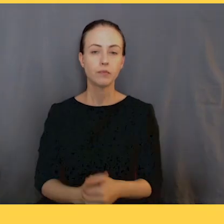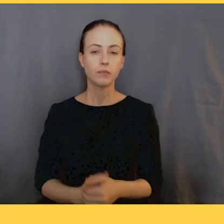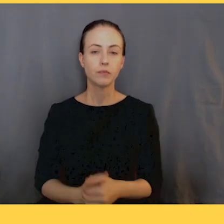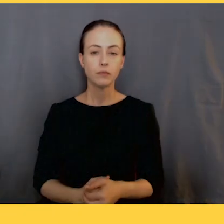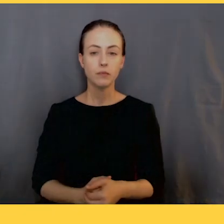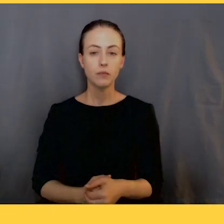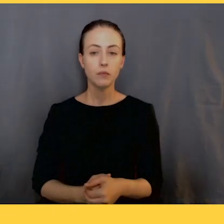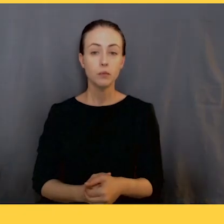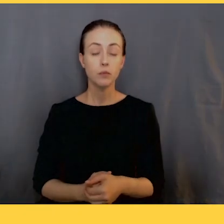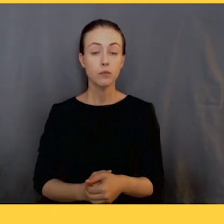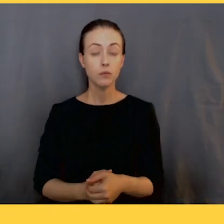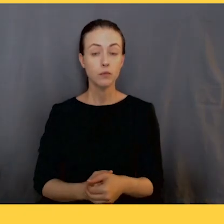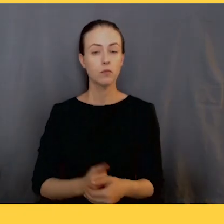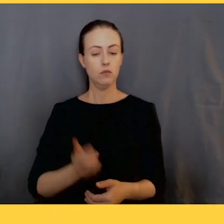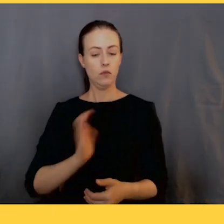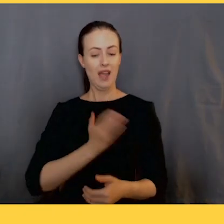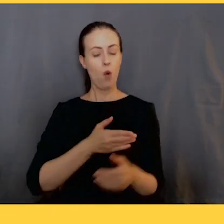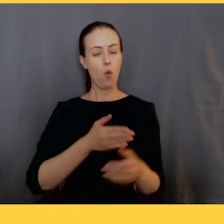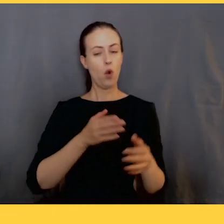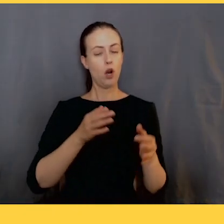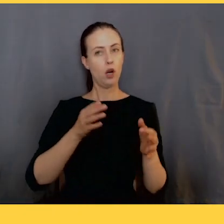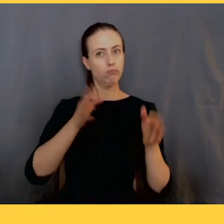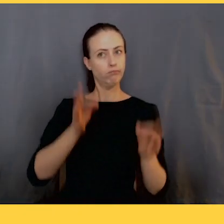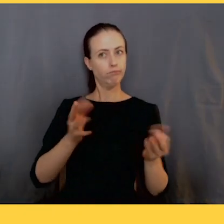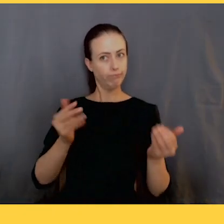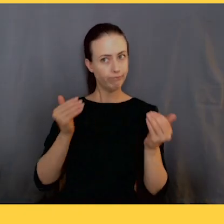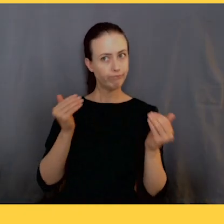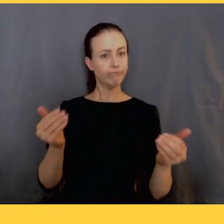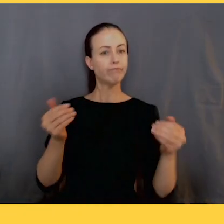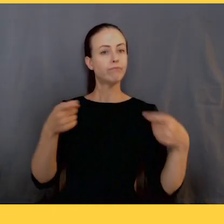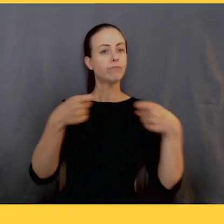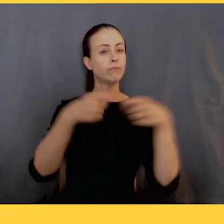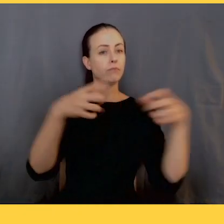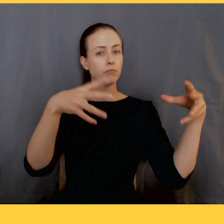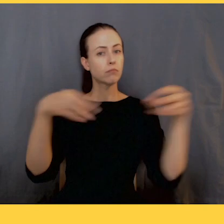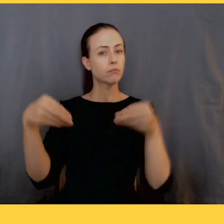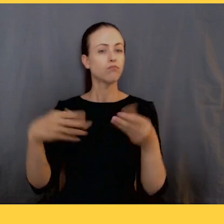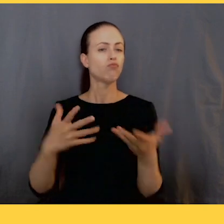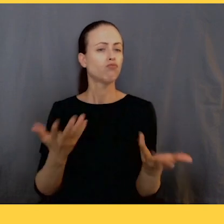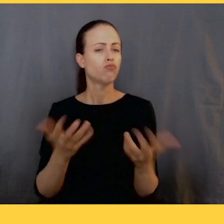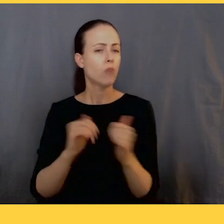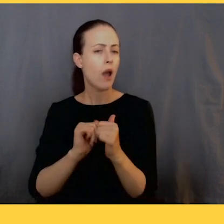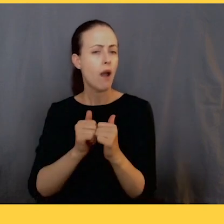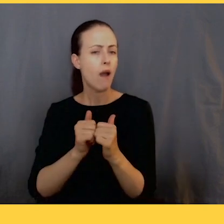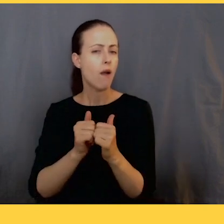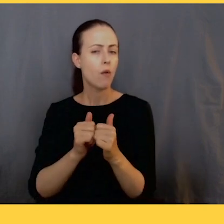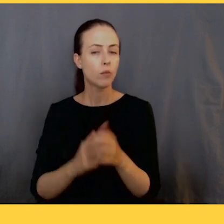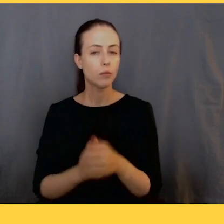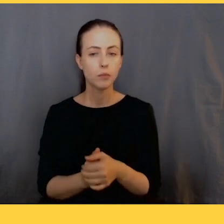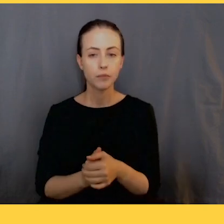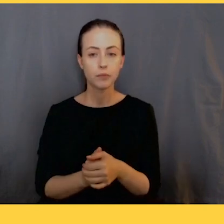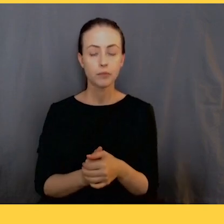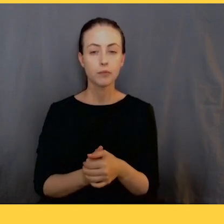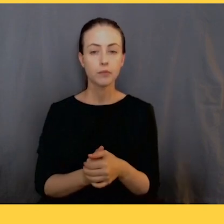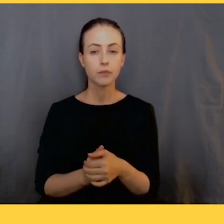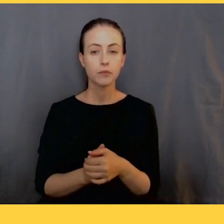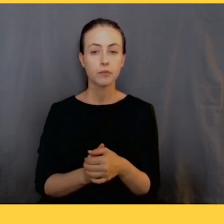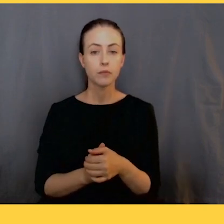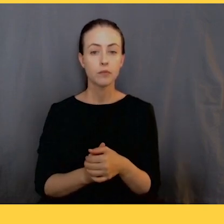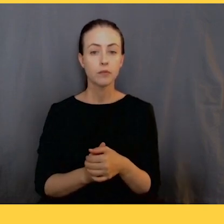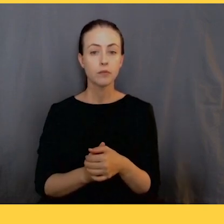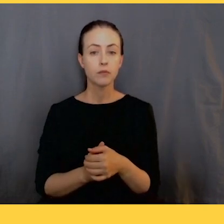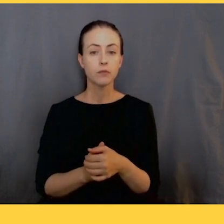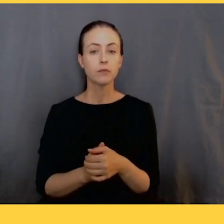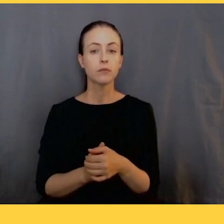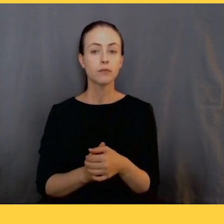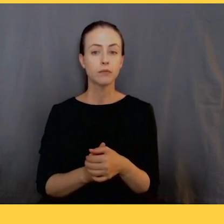I want to talk a little bit about the decisions that leading up to a PSPS event. And so our decision to shut off